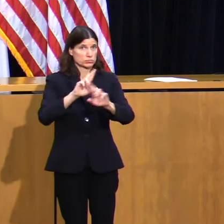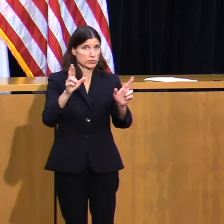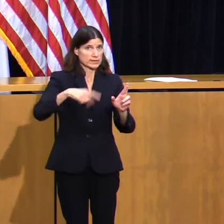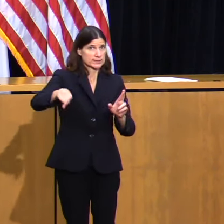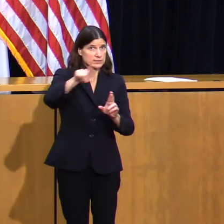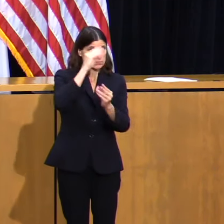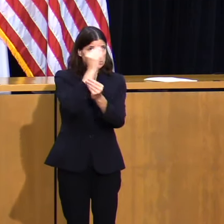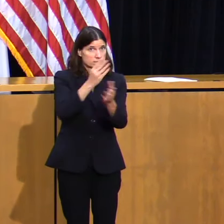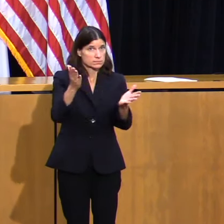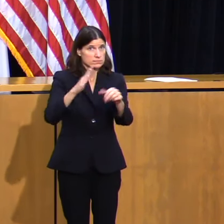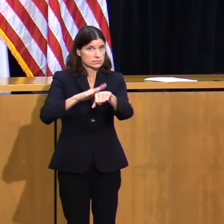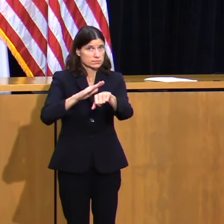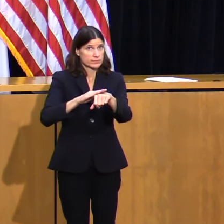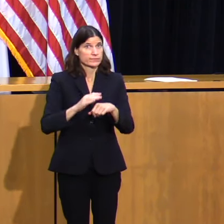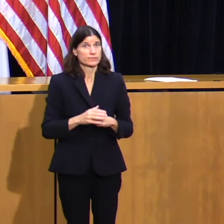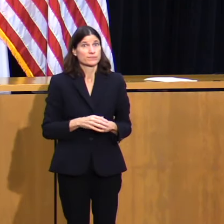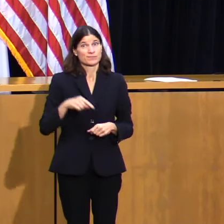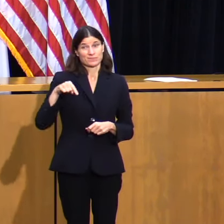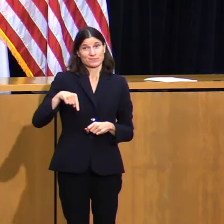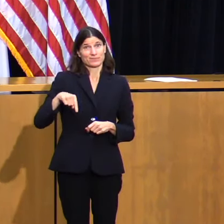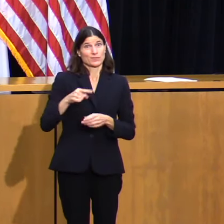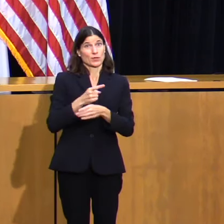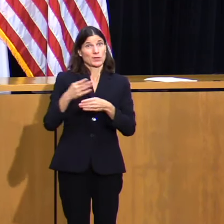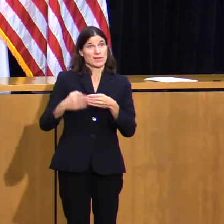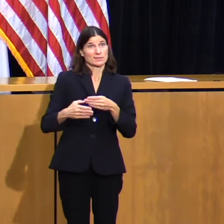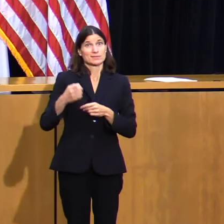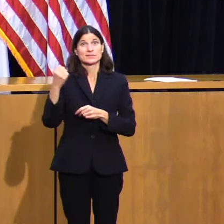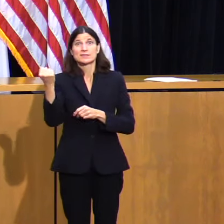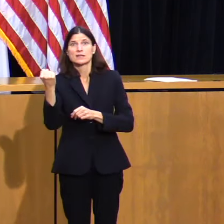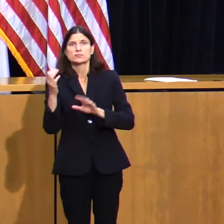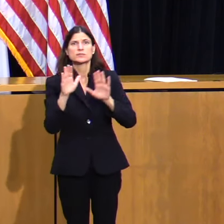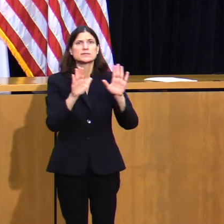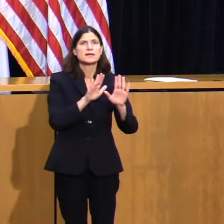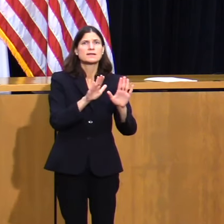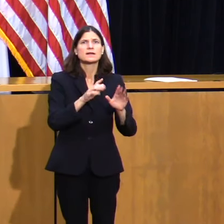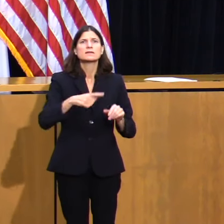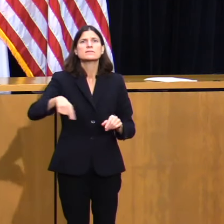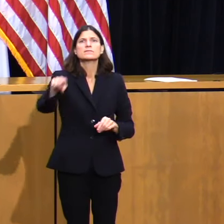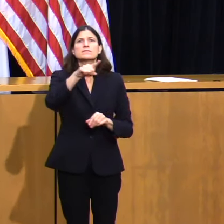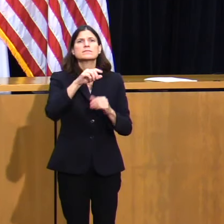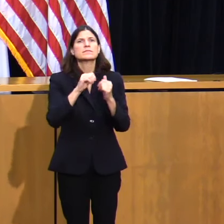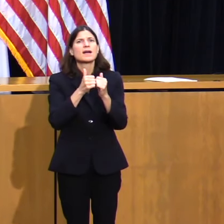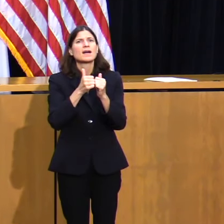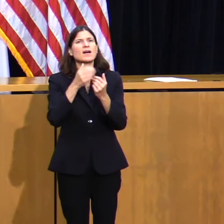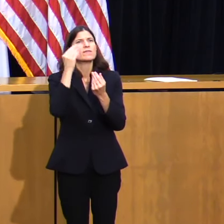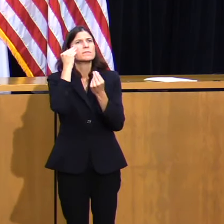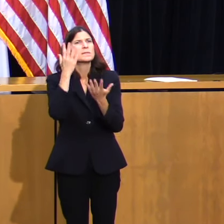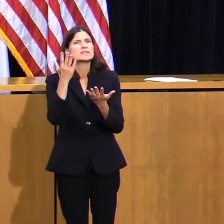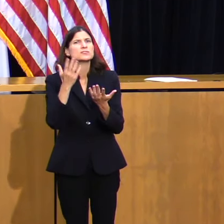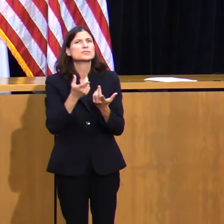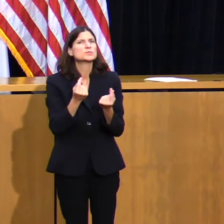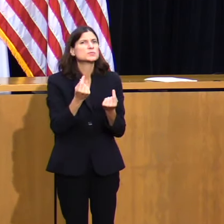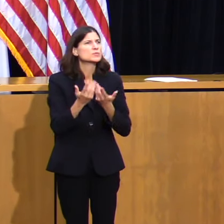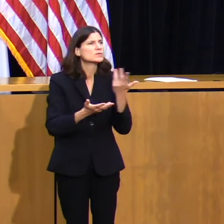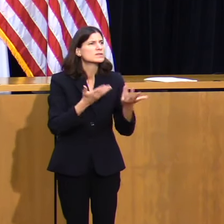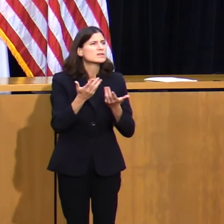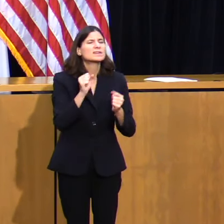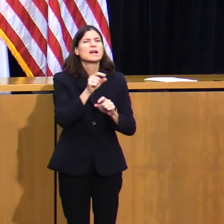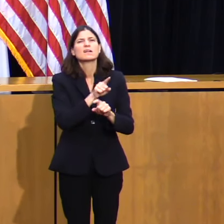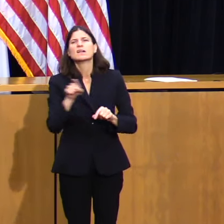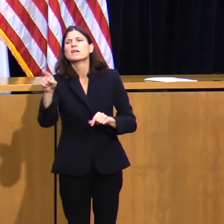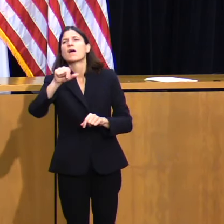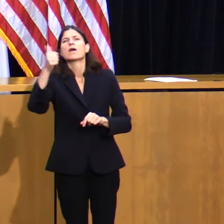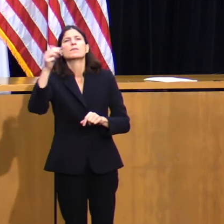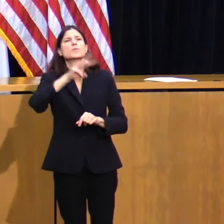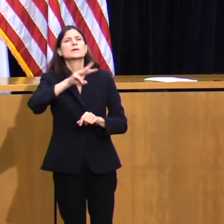Maven will be accessible by DPH epidemiologists and local public health departments, but no lab results